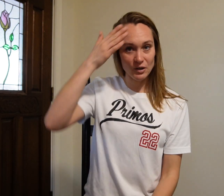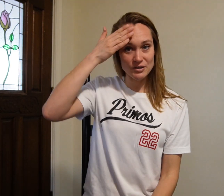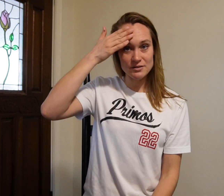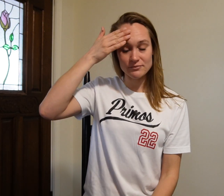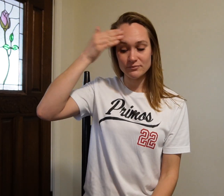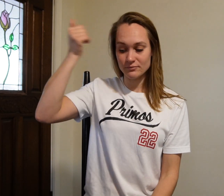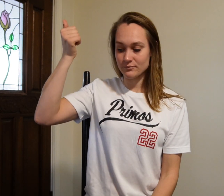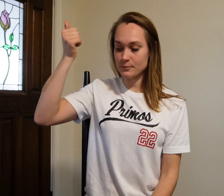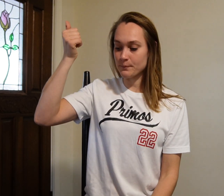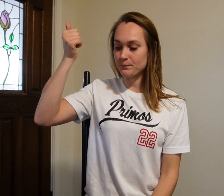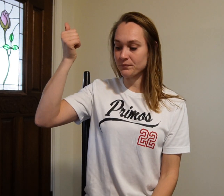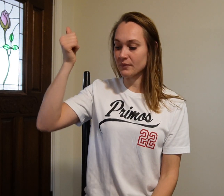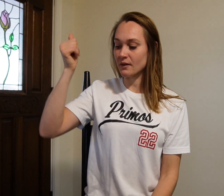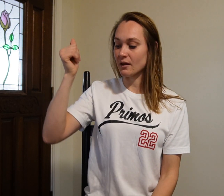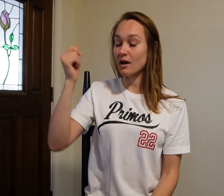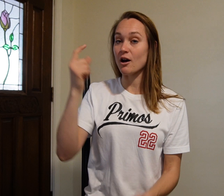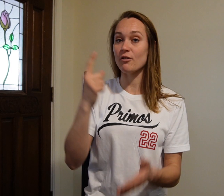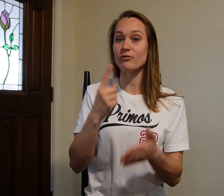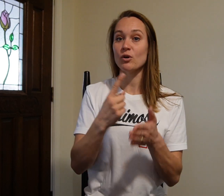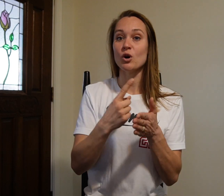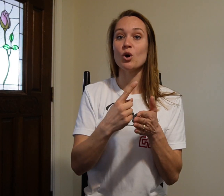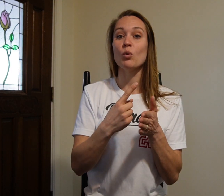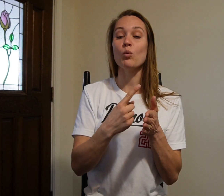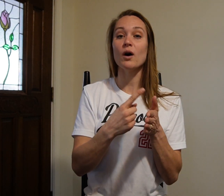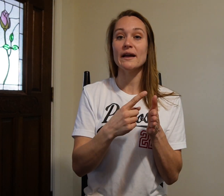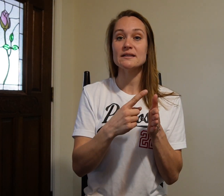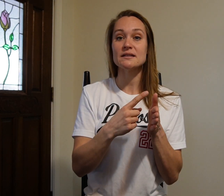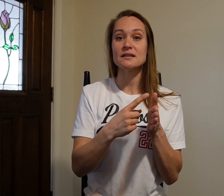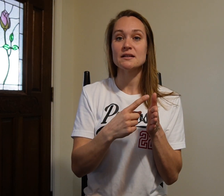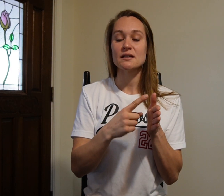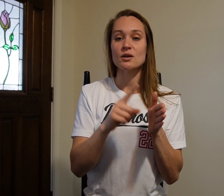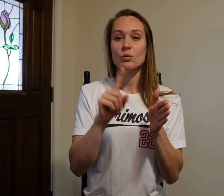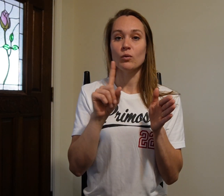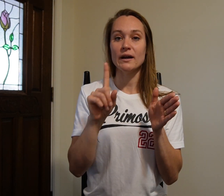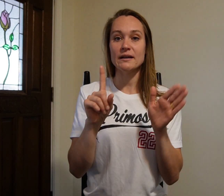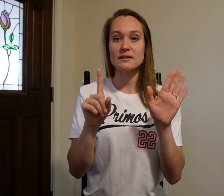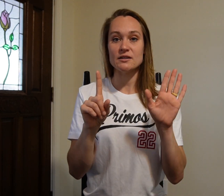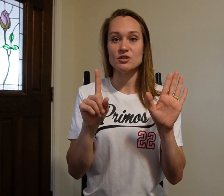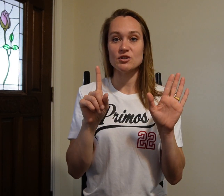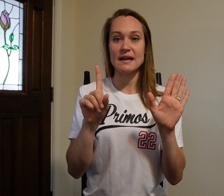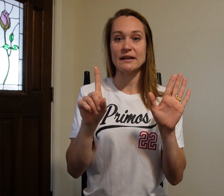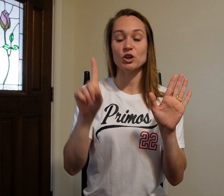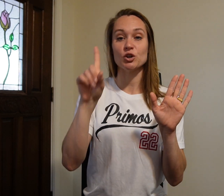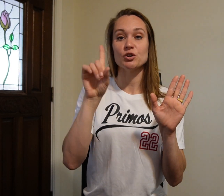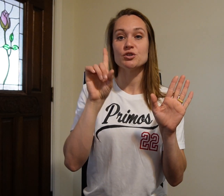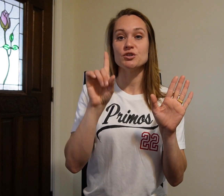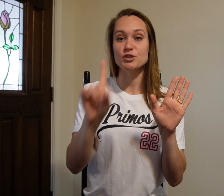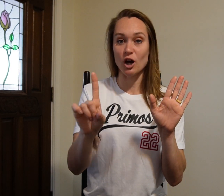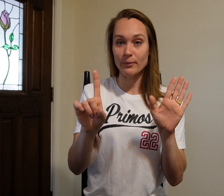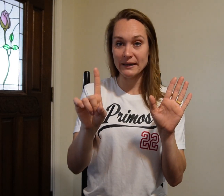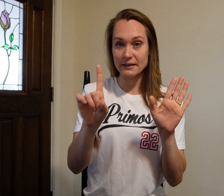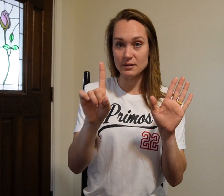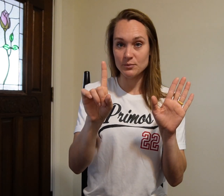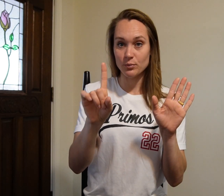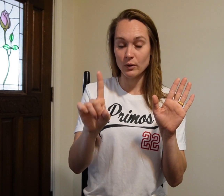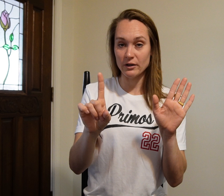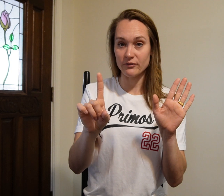because of what? What is you take your dominant pointer